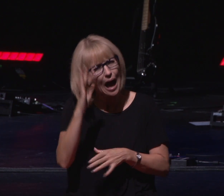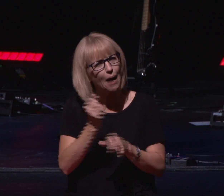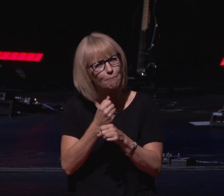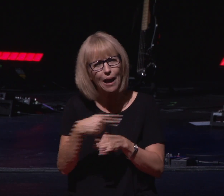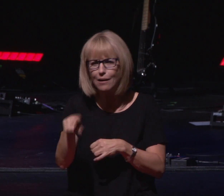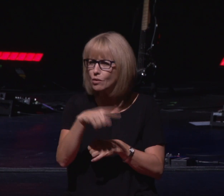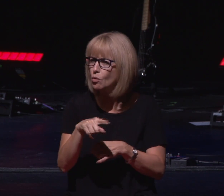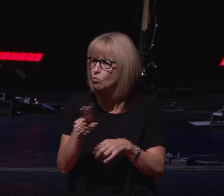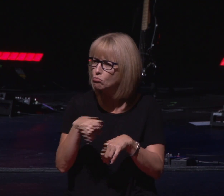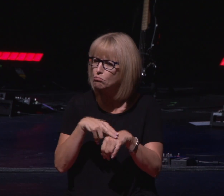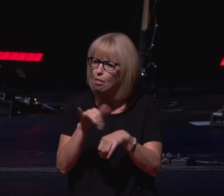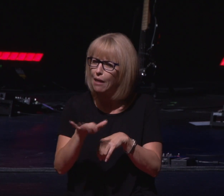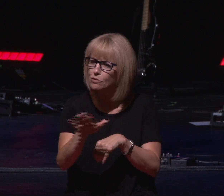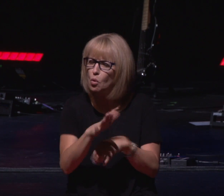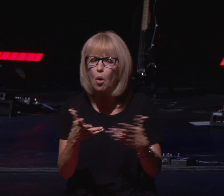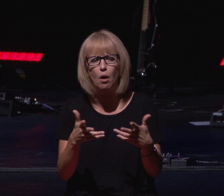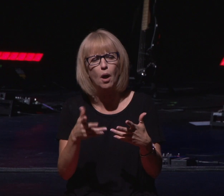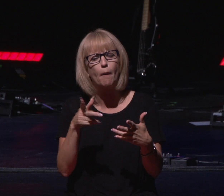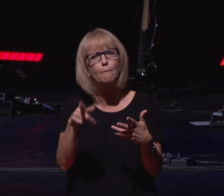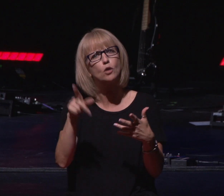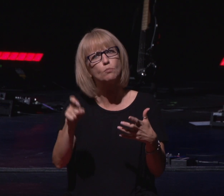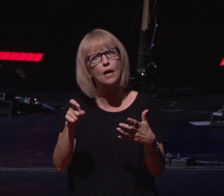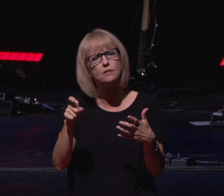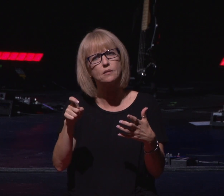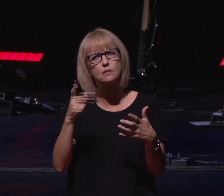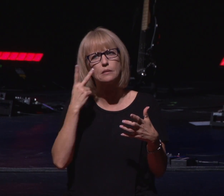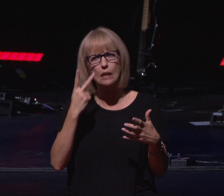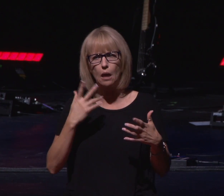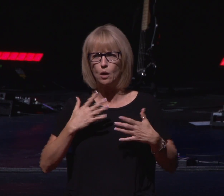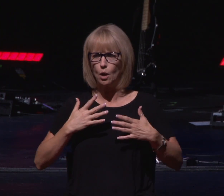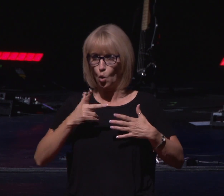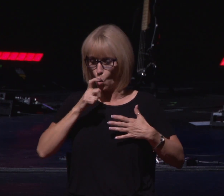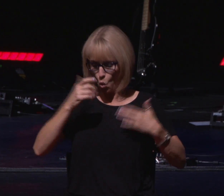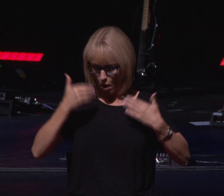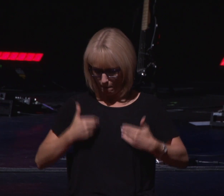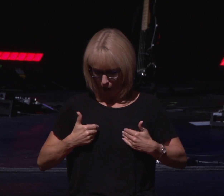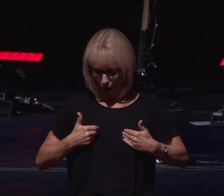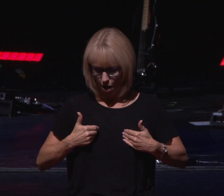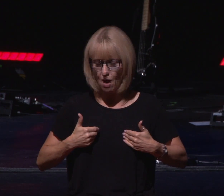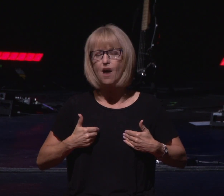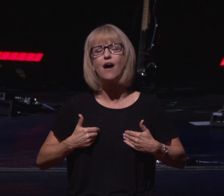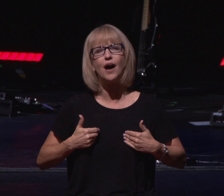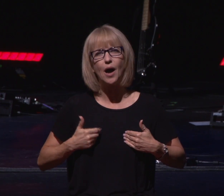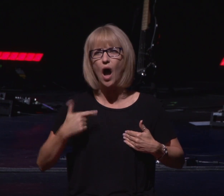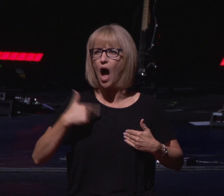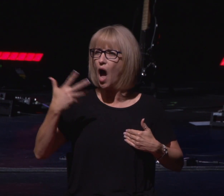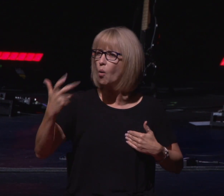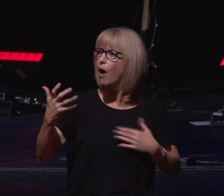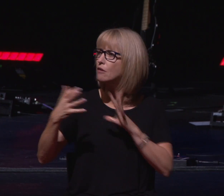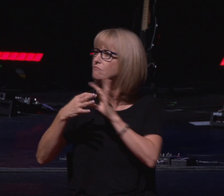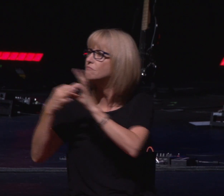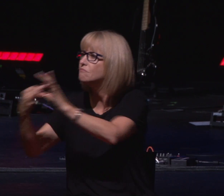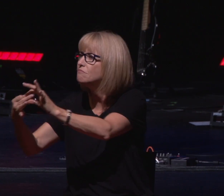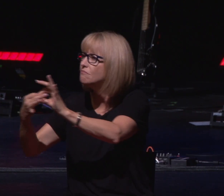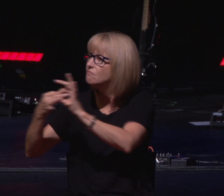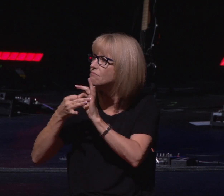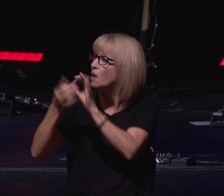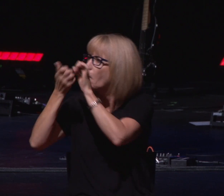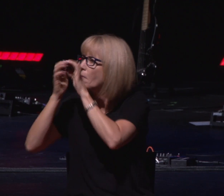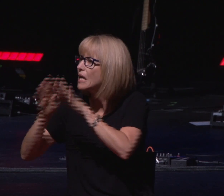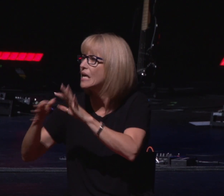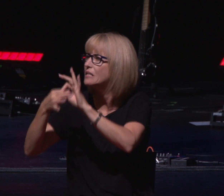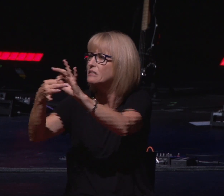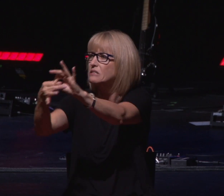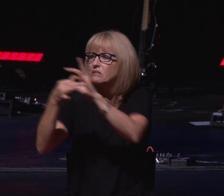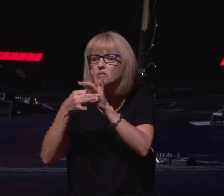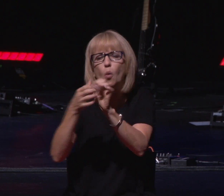in you. But you learn how to take what you've got and use it to reach out to build peace and speak truth in other people. We see